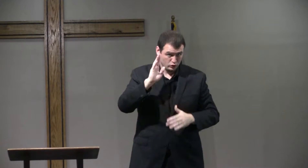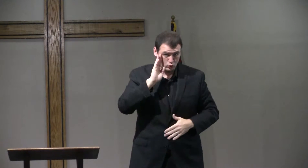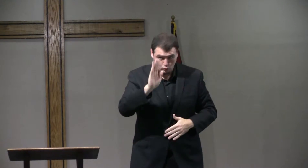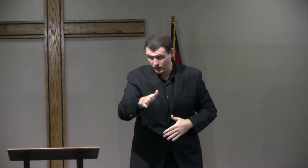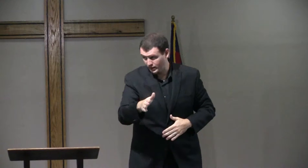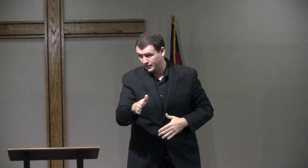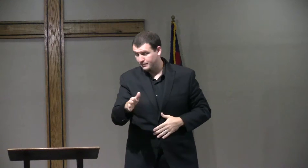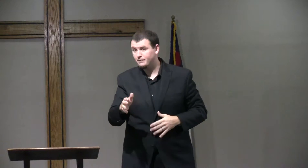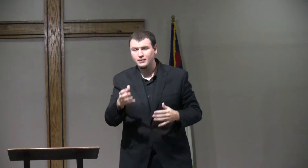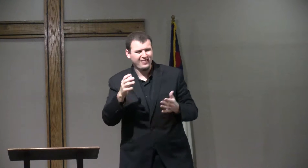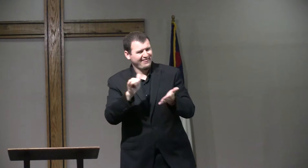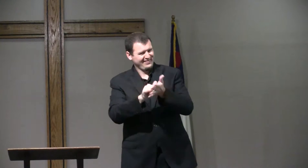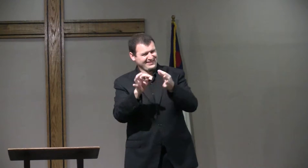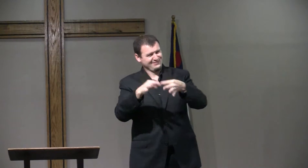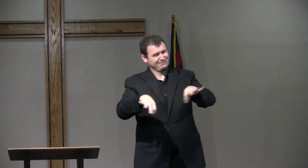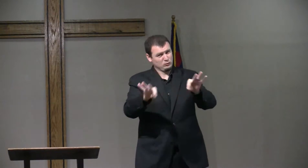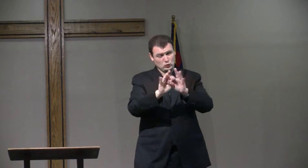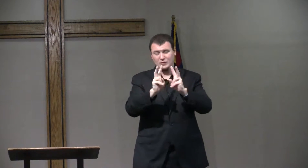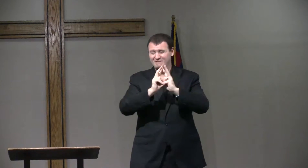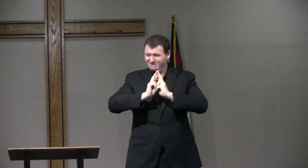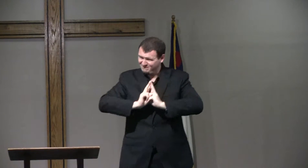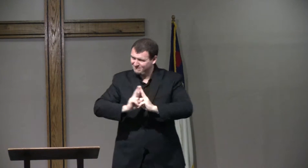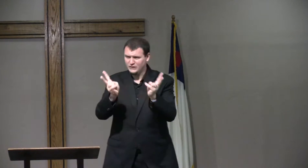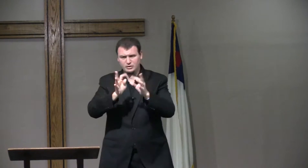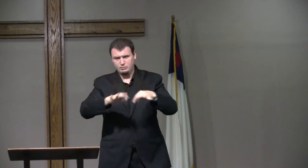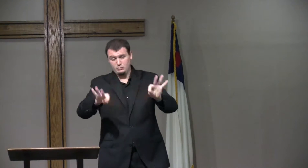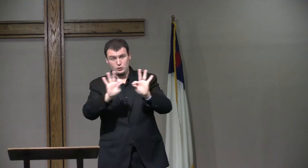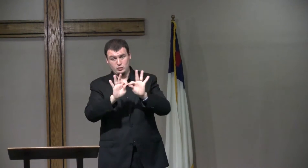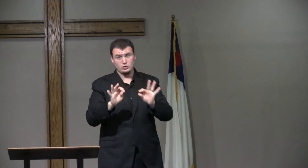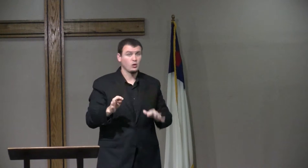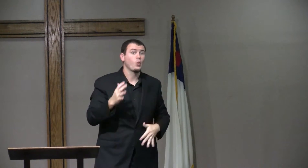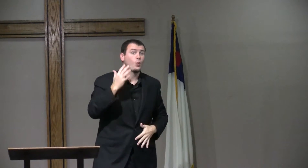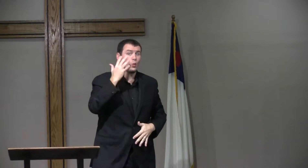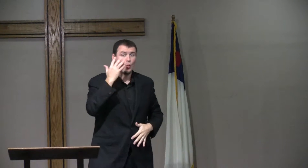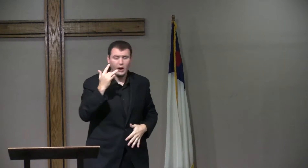fulfill the law and the prophets. That is very, very important.